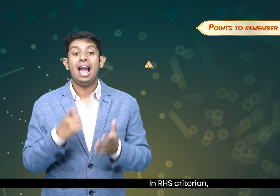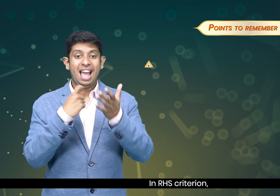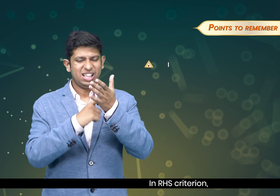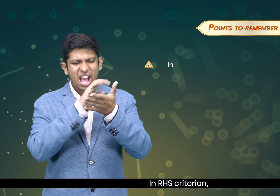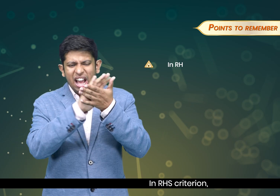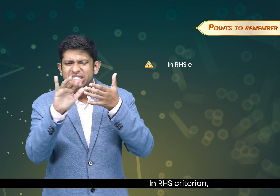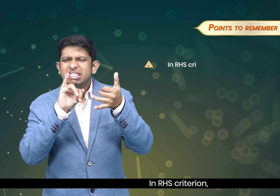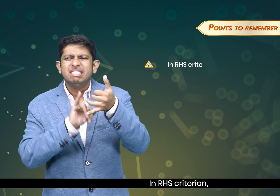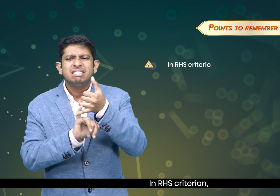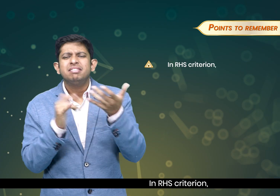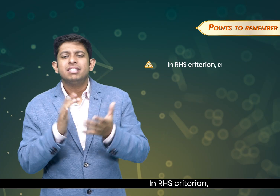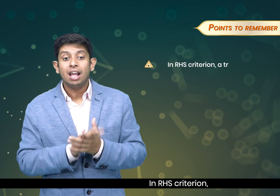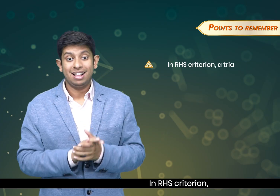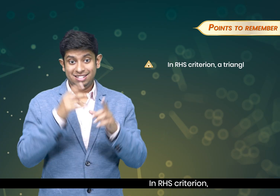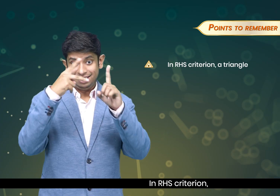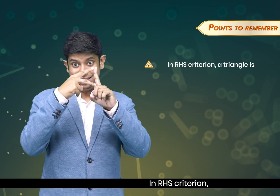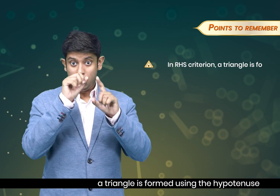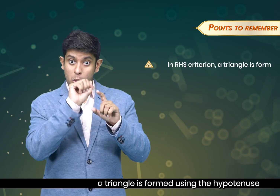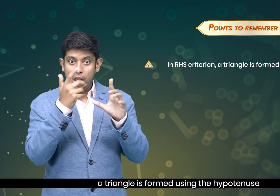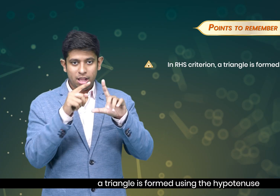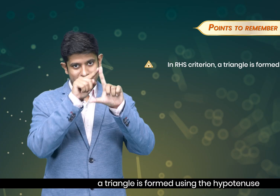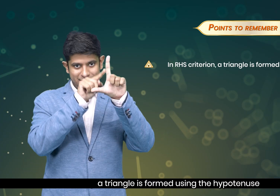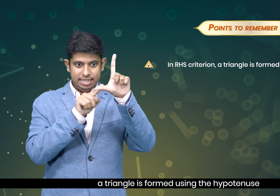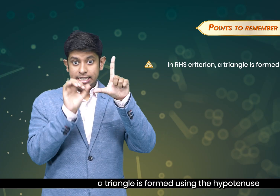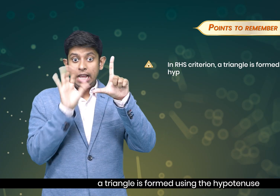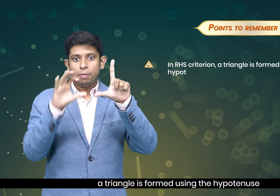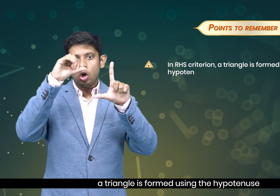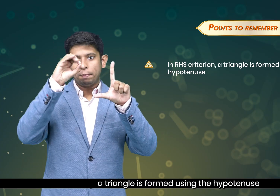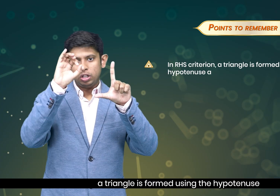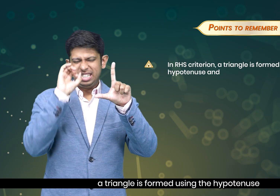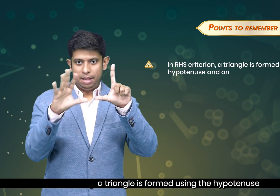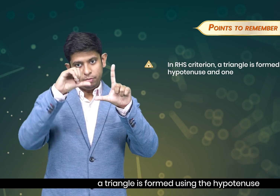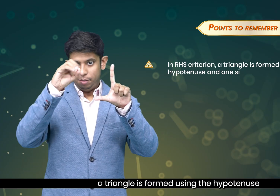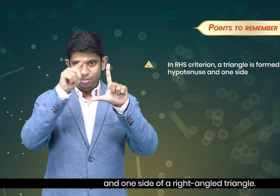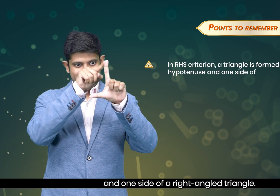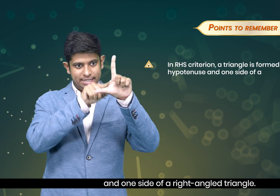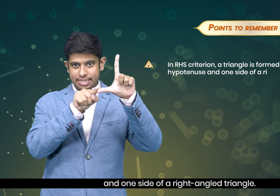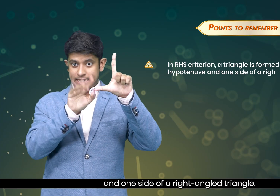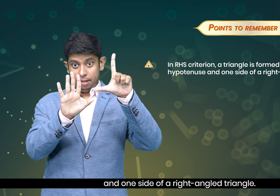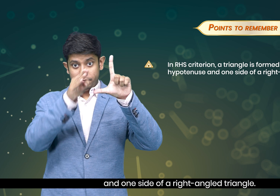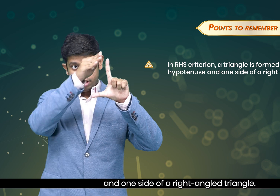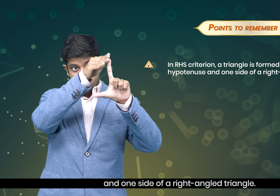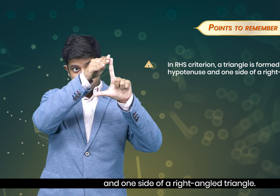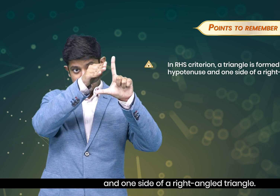In right hypotenuse side criterion, a triangle is formed using the hypotenuse and one side of a right angle